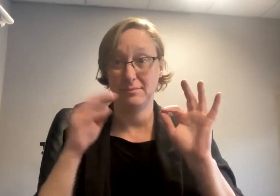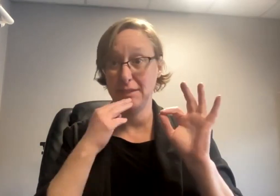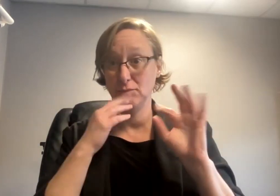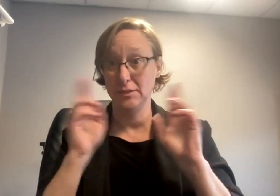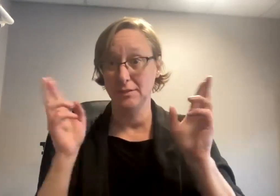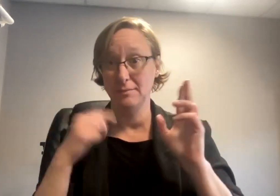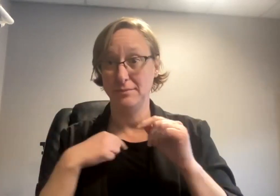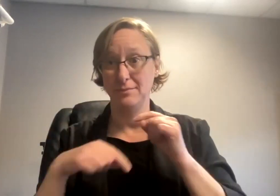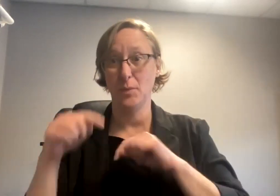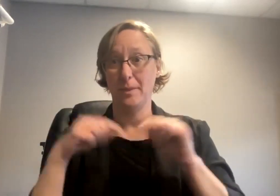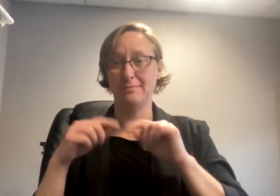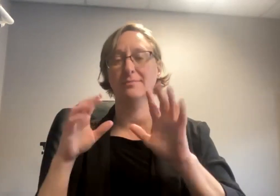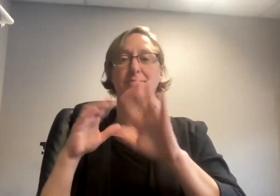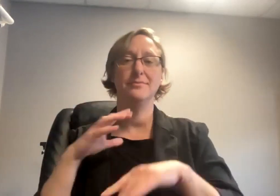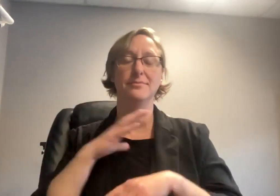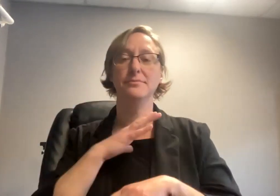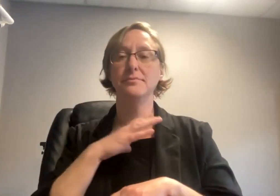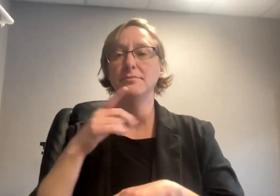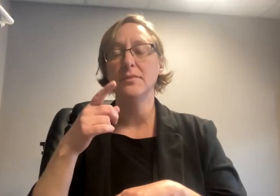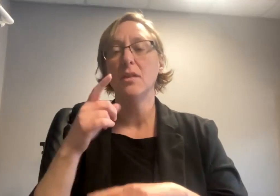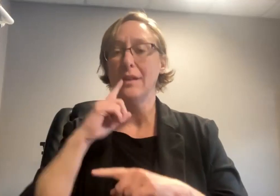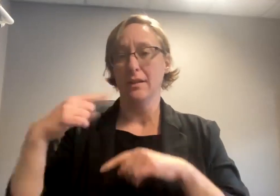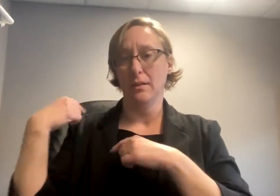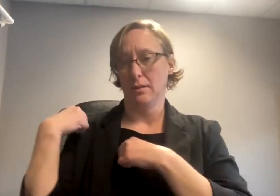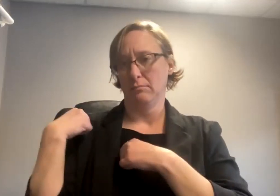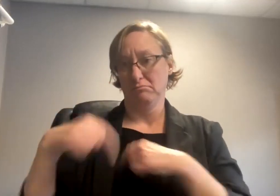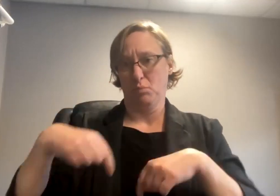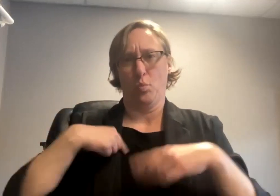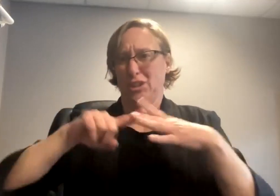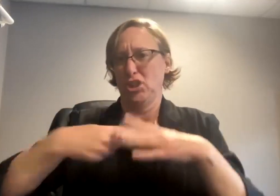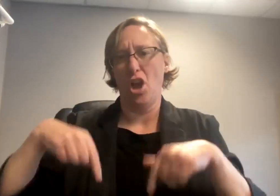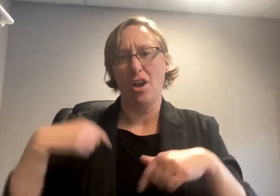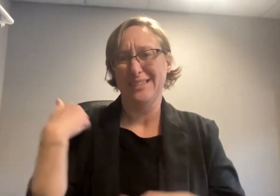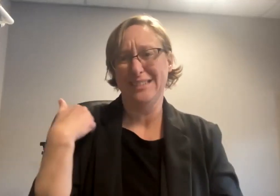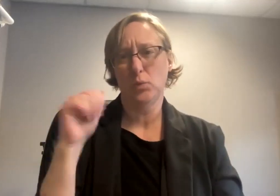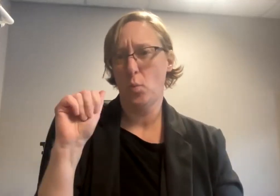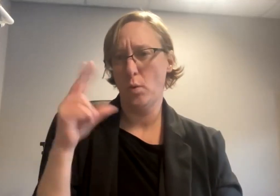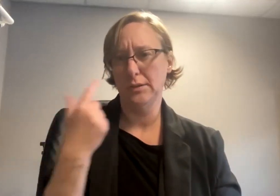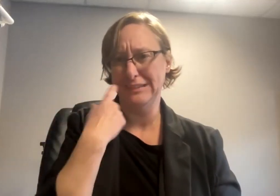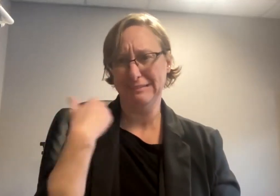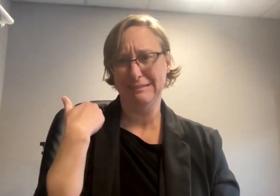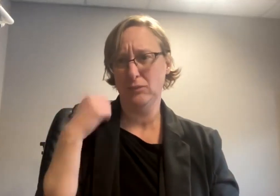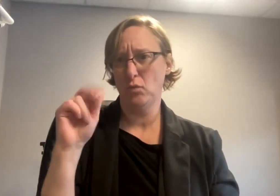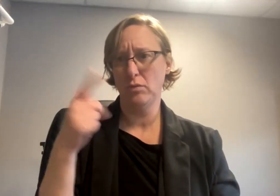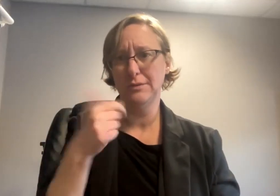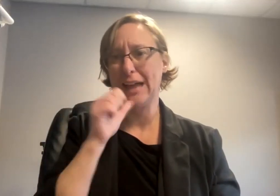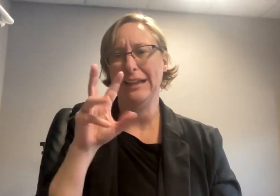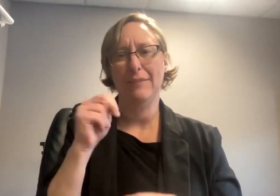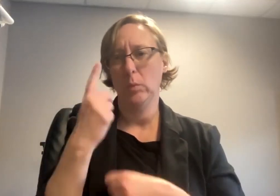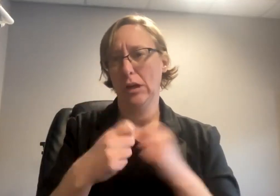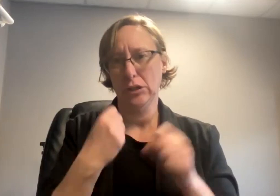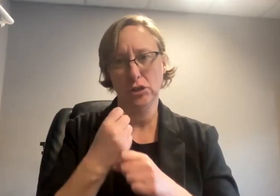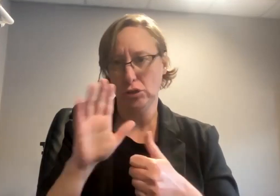can take over. Yep, go ahead. Yep, ready. I'm ready. Yep. Do I need to go back? Okay. We started this